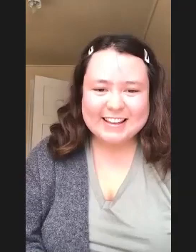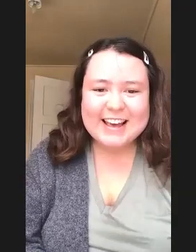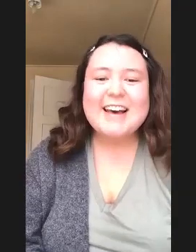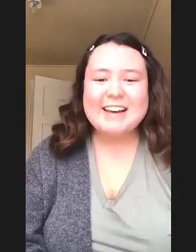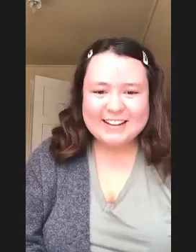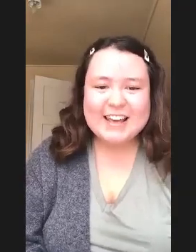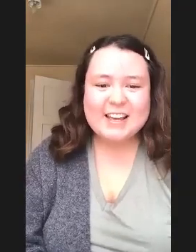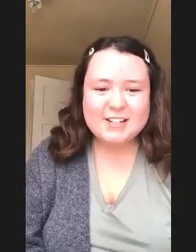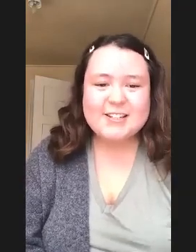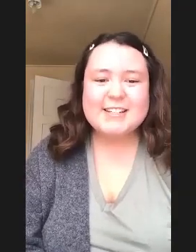Yeah. Oh, I H. think